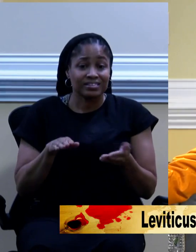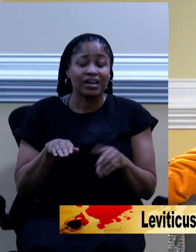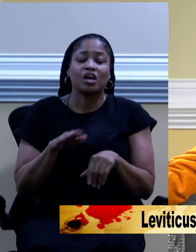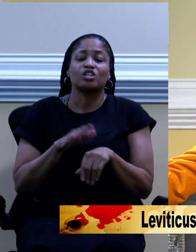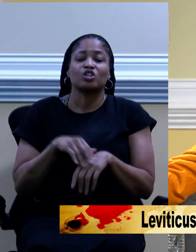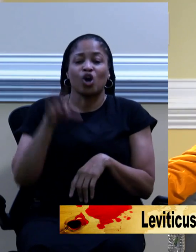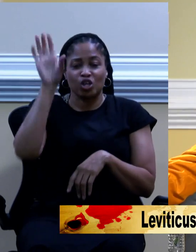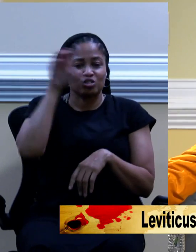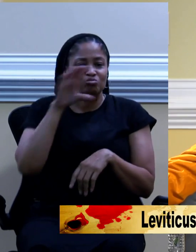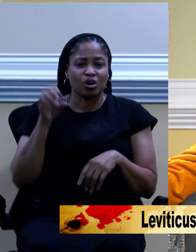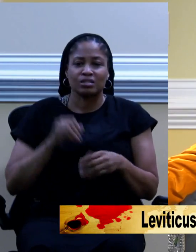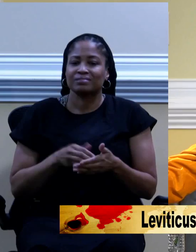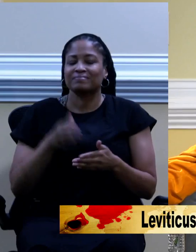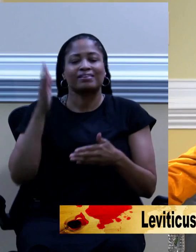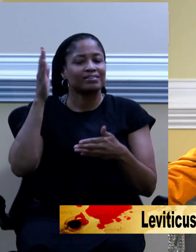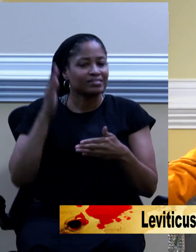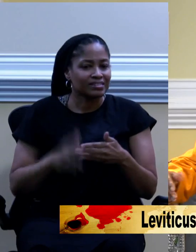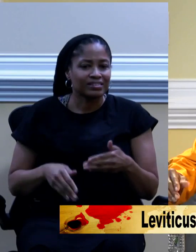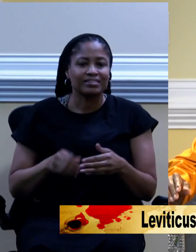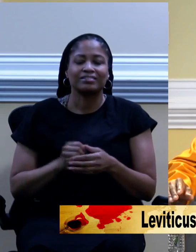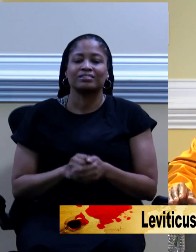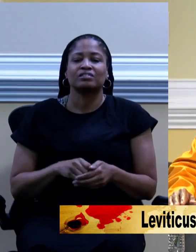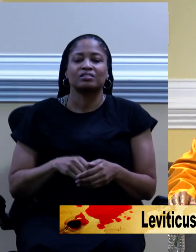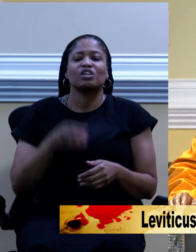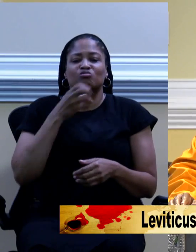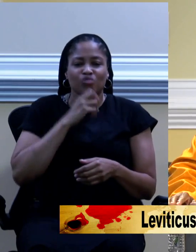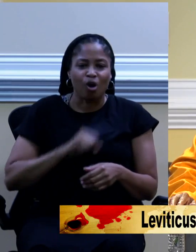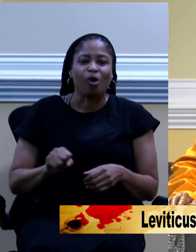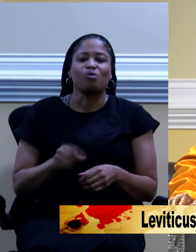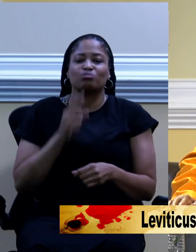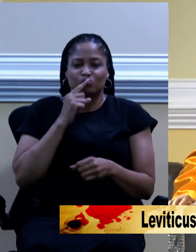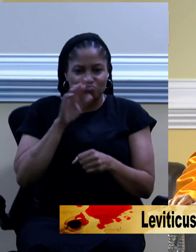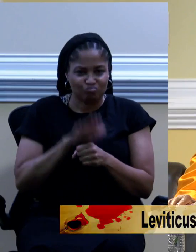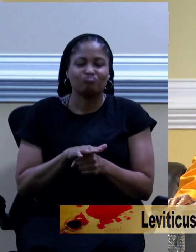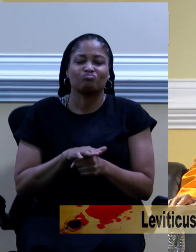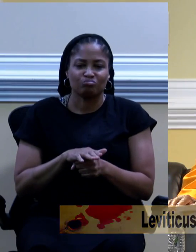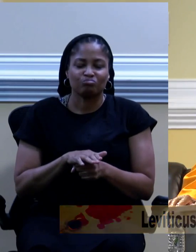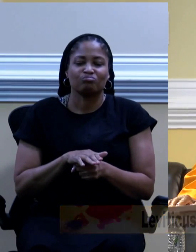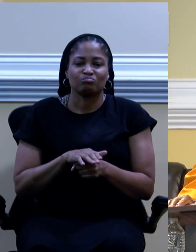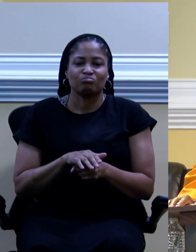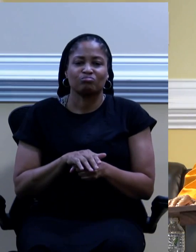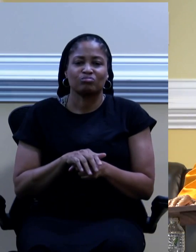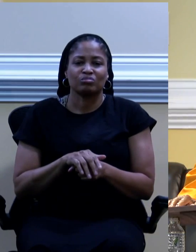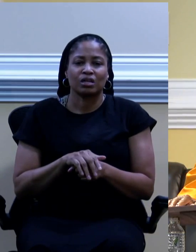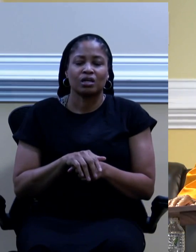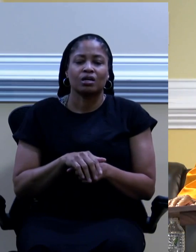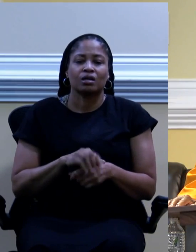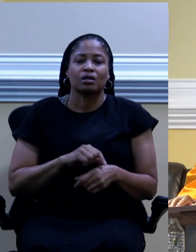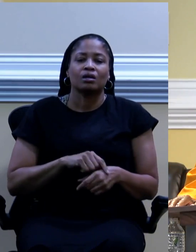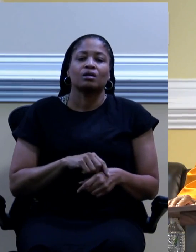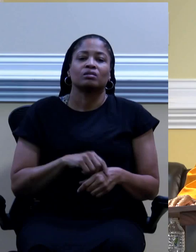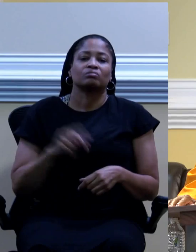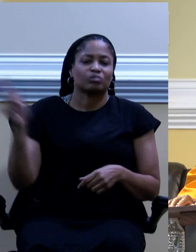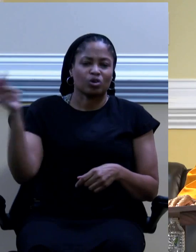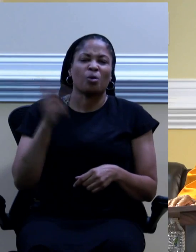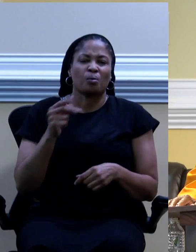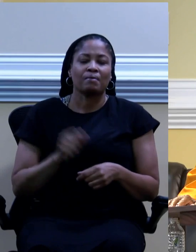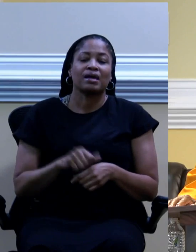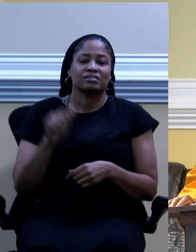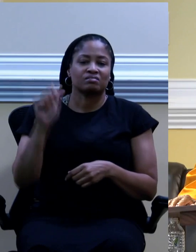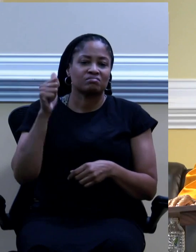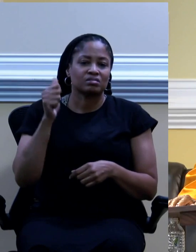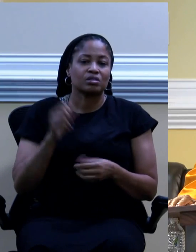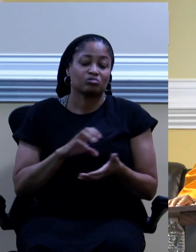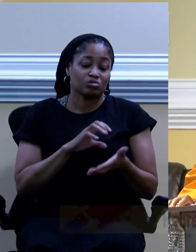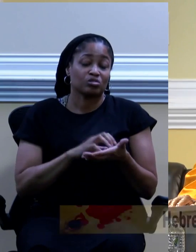new covenant. Yes, sir. Now let's go back to the 10th chapter of Hebrews, because they could say that's where he had that body